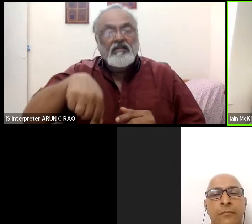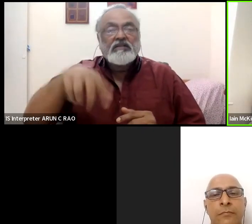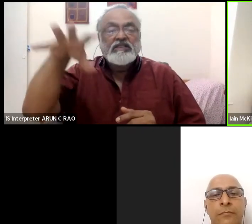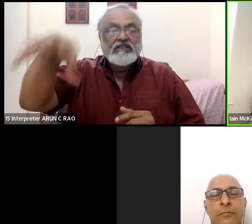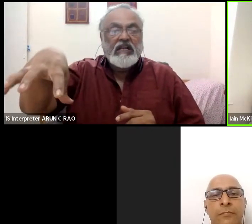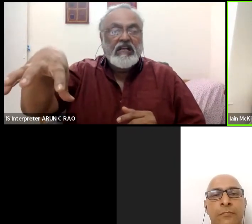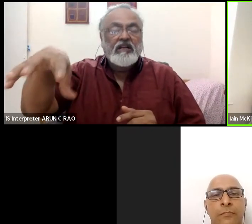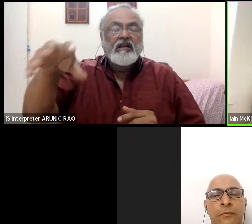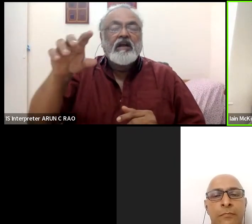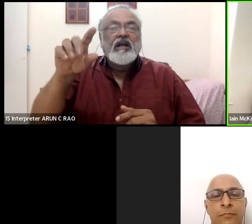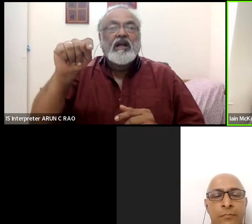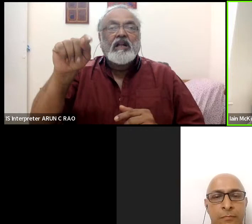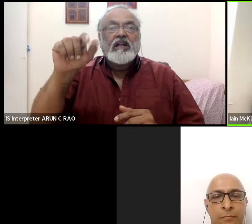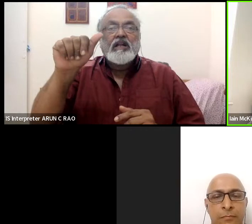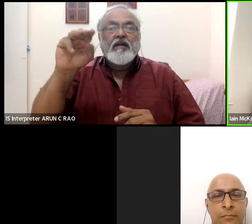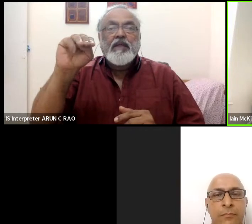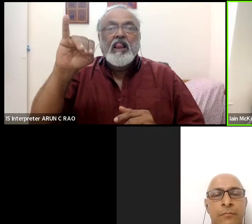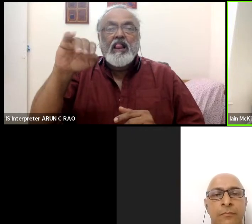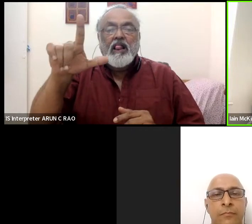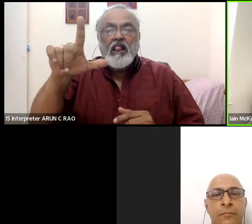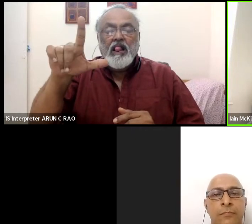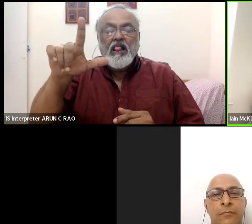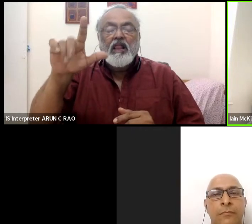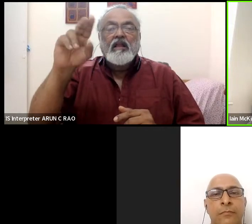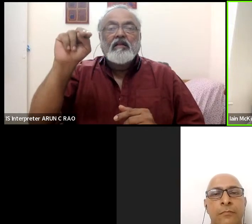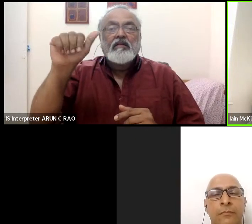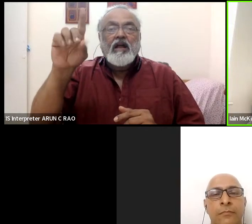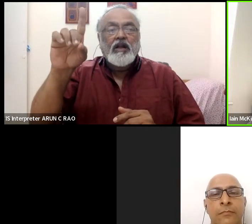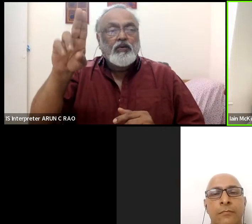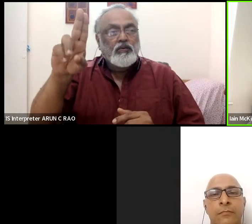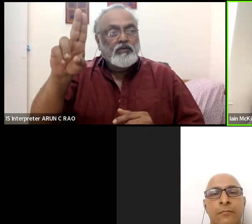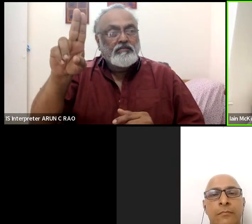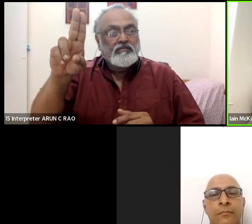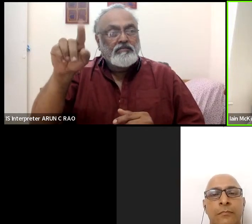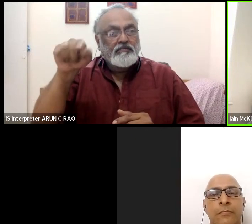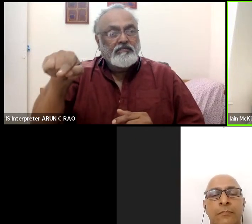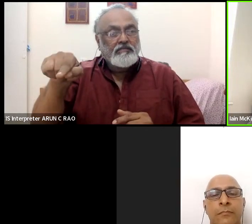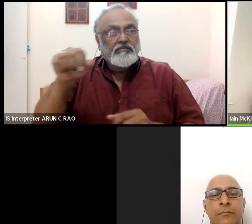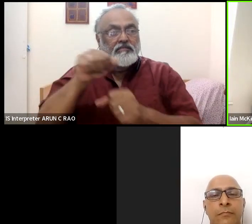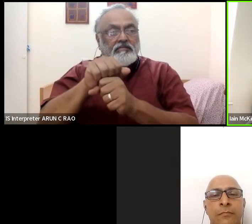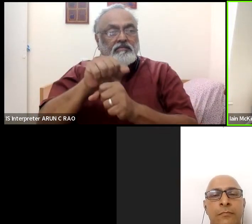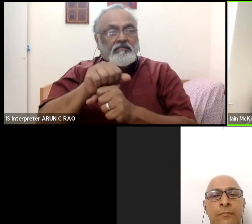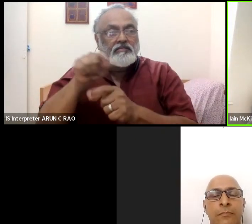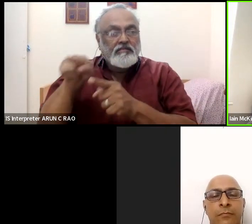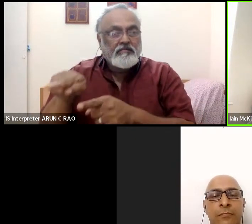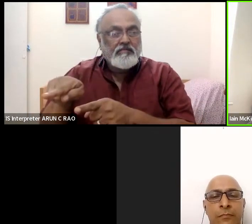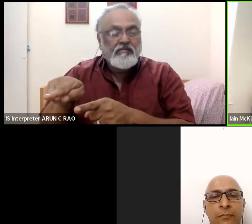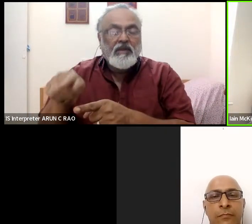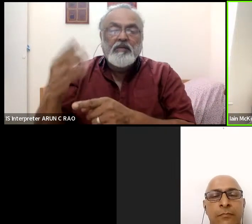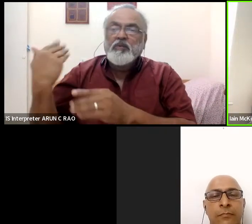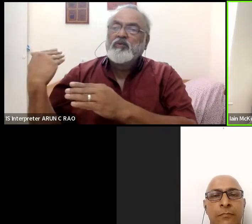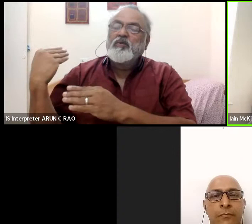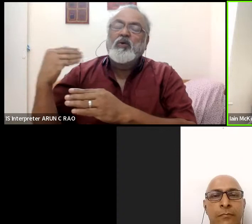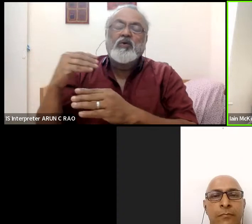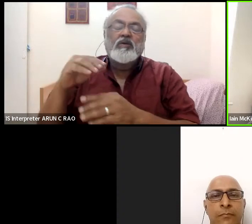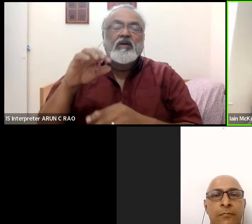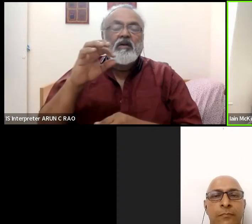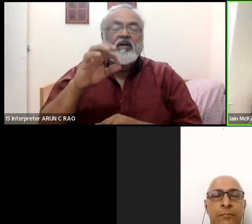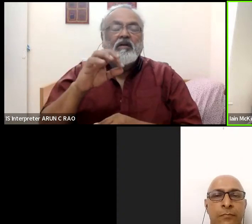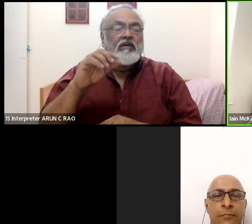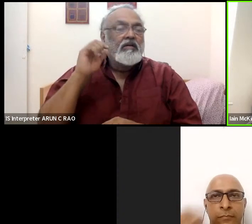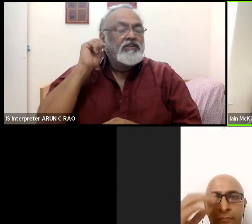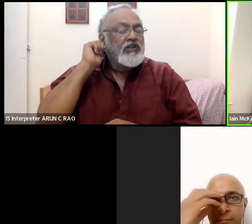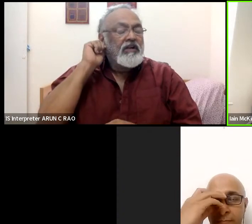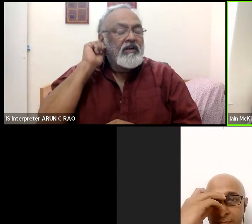with UNDP. Previously, CEO of the Chennai Smart City Limited, and is interested in improving urban